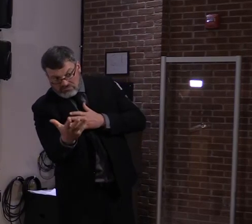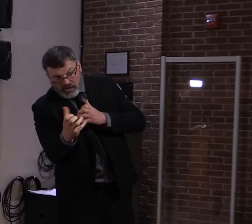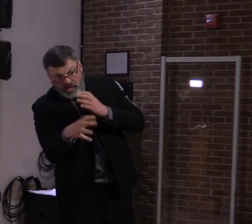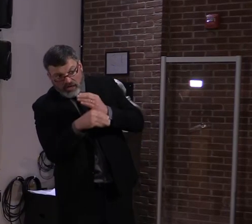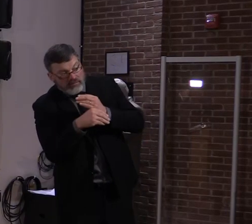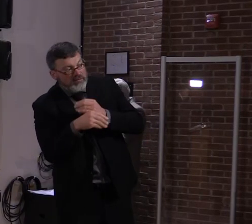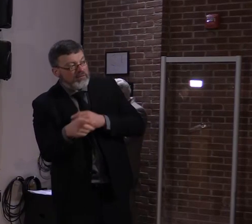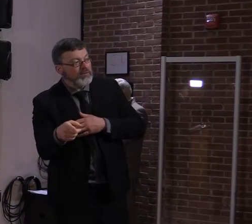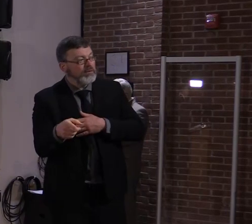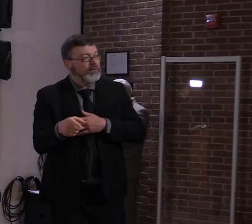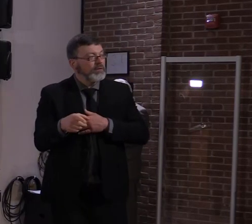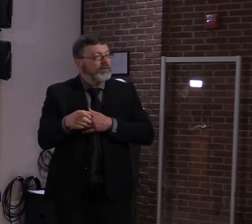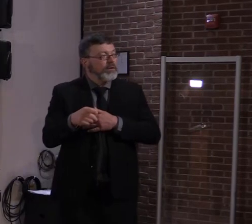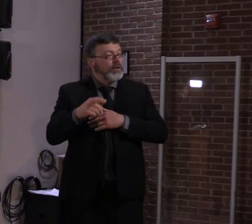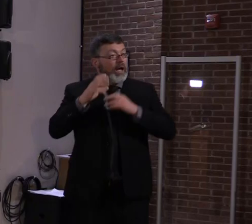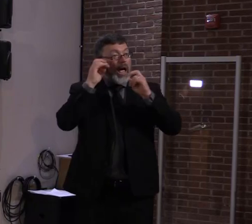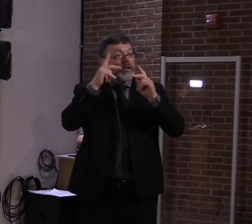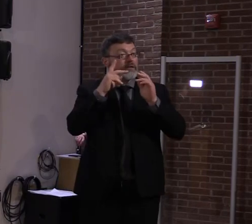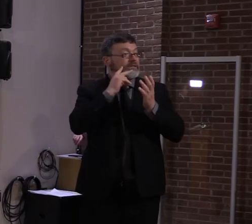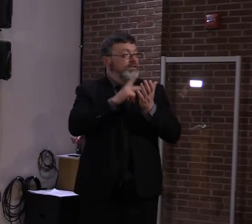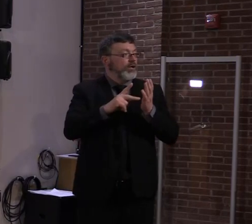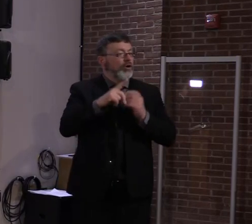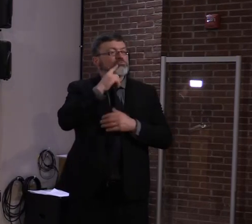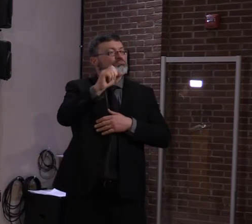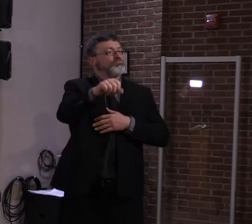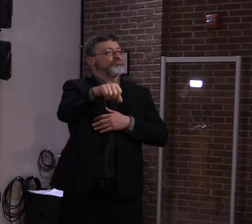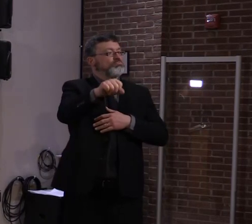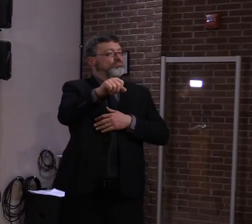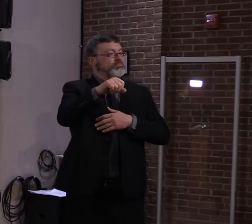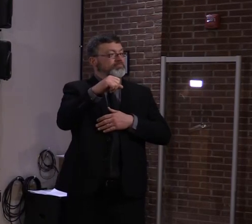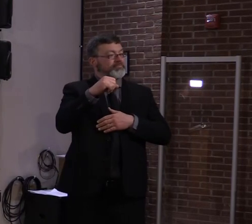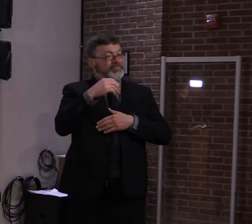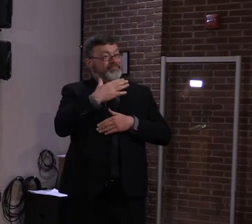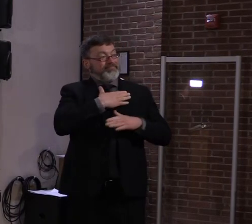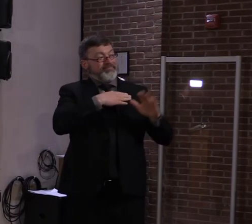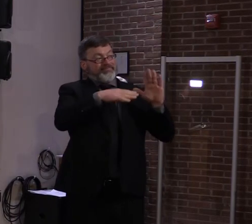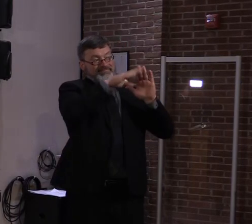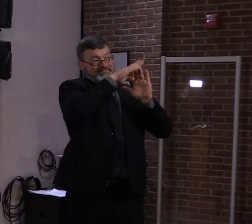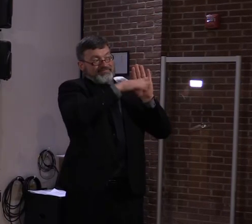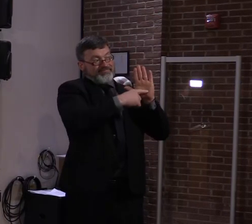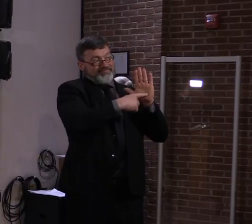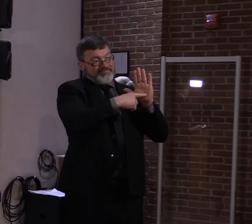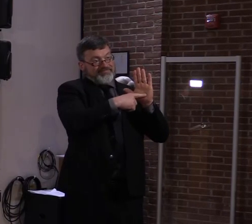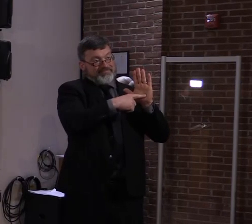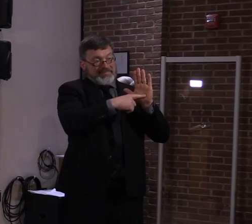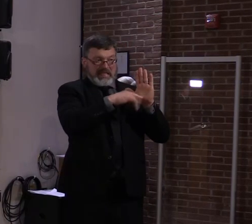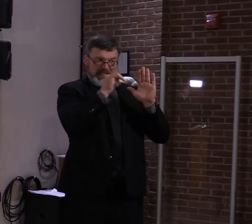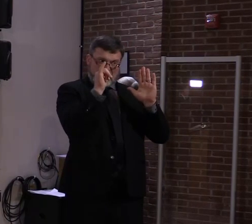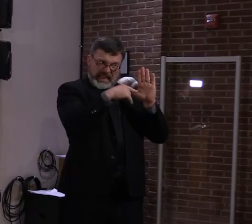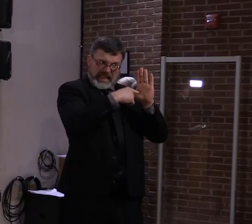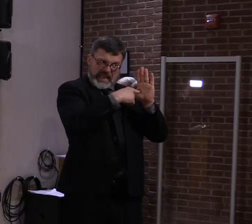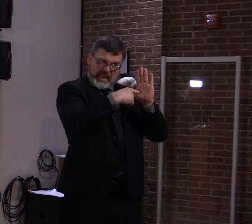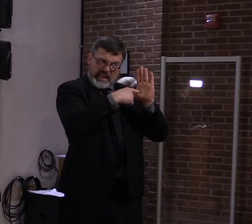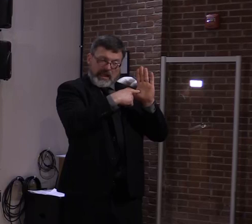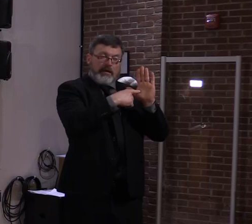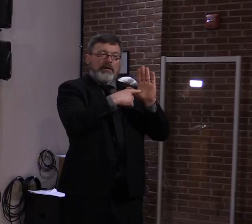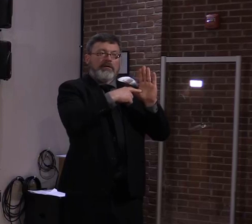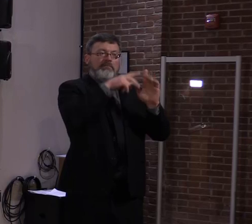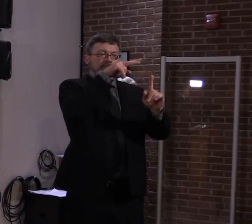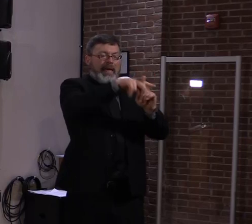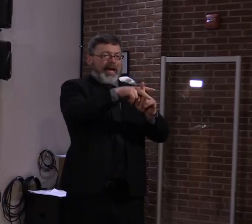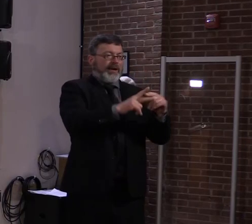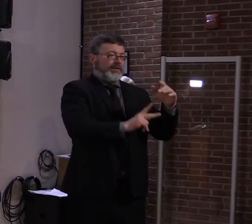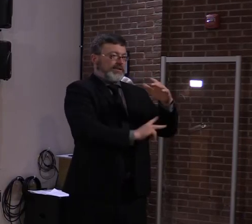and just to clarify that our guidance pertains to K-12 schools, not to the universities. But we are, you know, typically